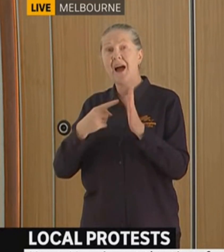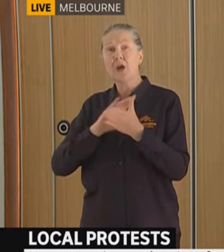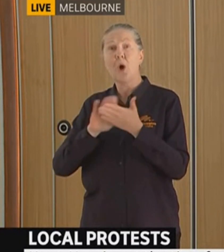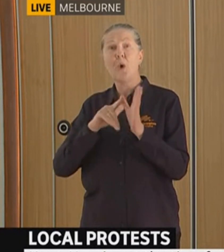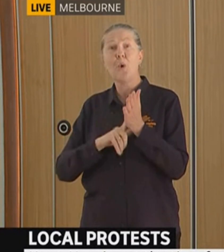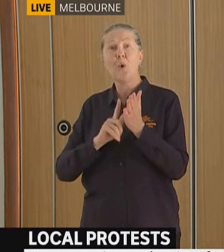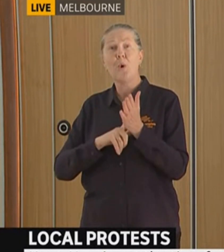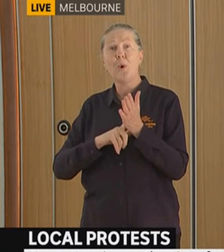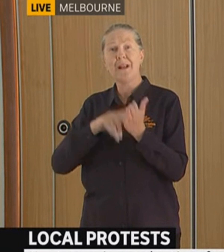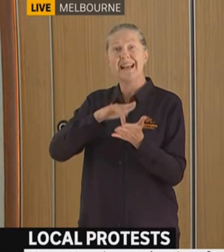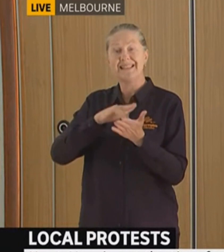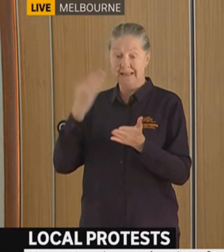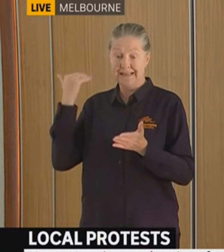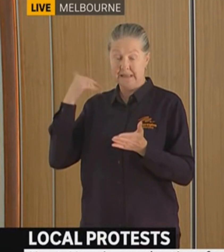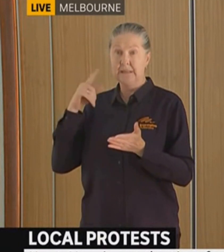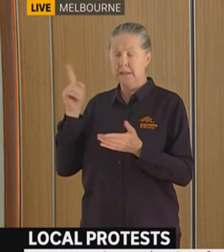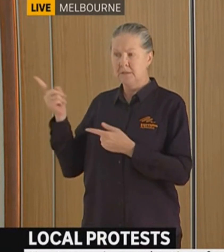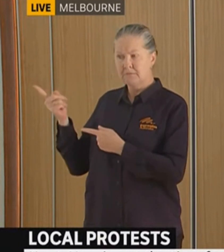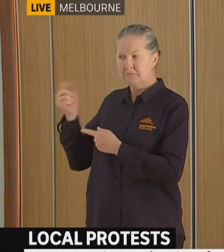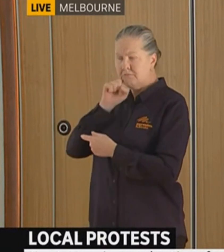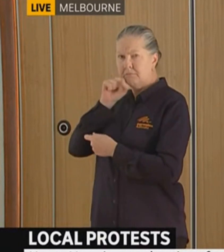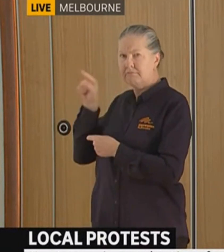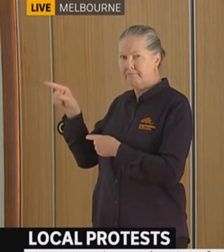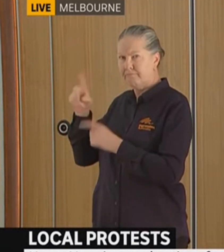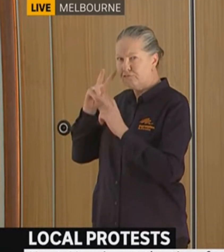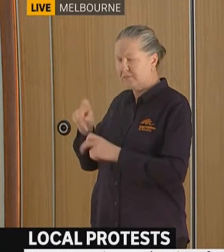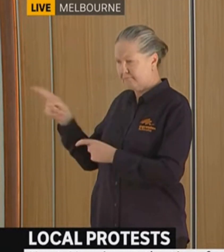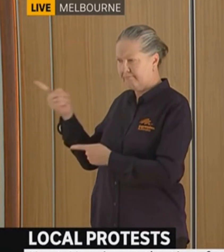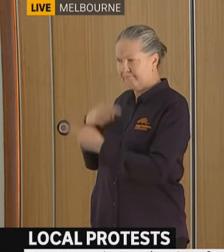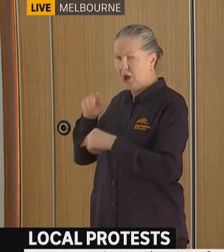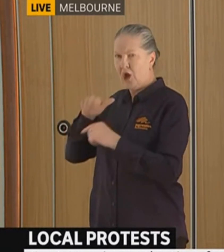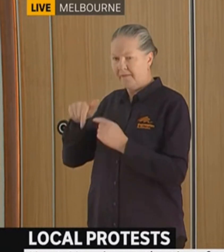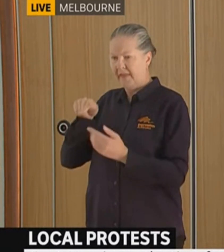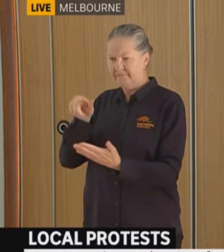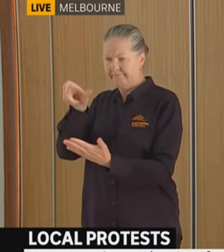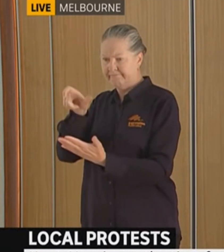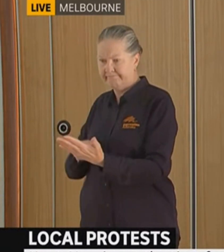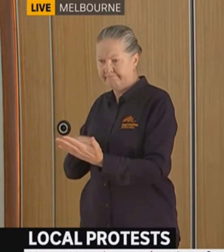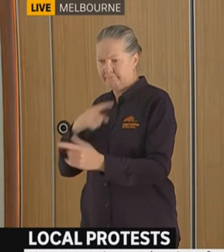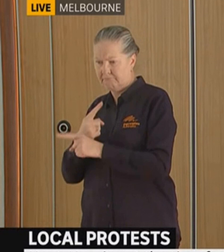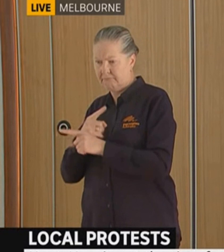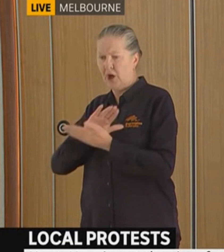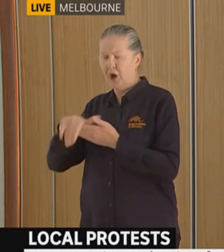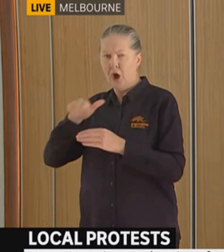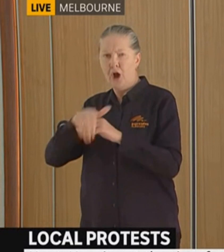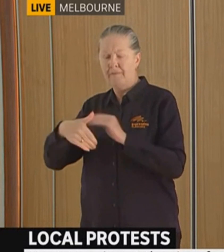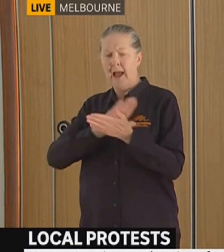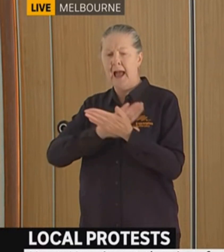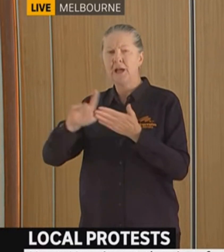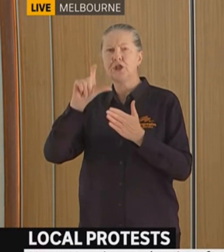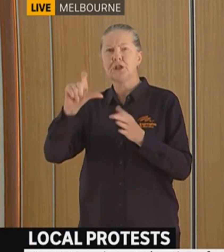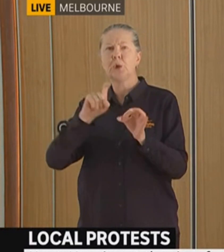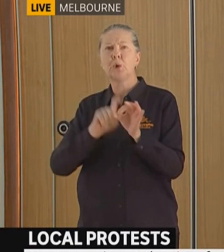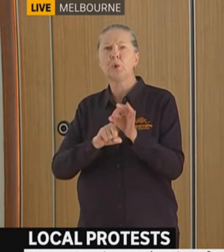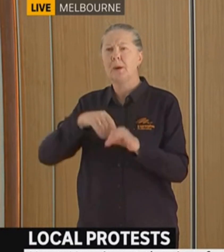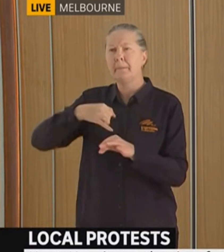week, he expressed his real concern about this paper in The Lancet. He raised the fact that there were issues with the